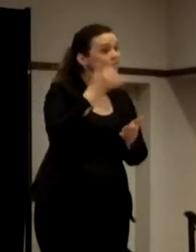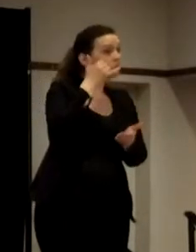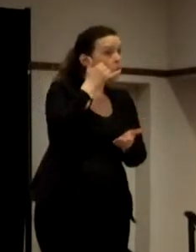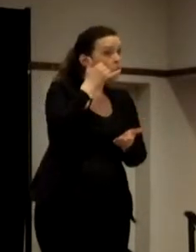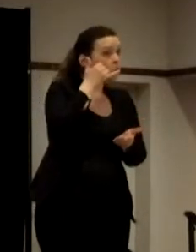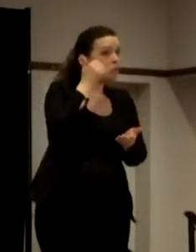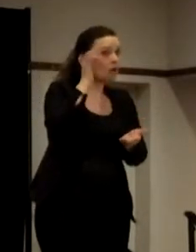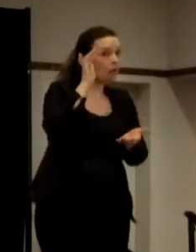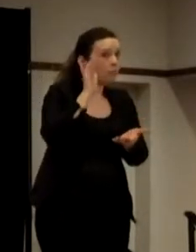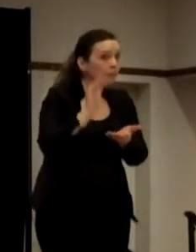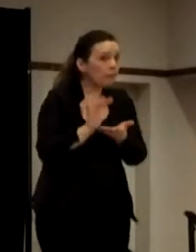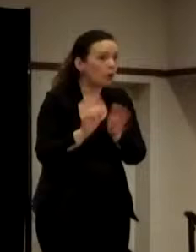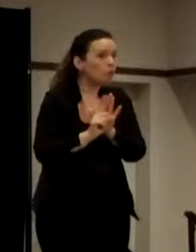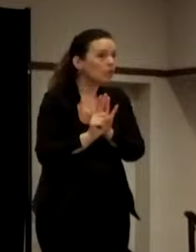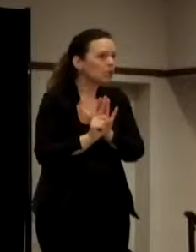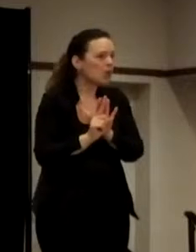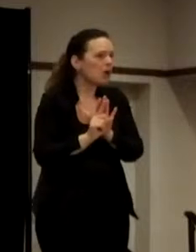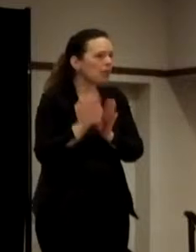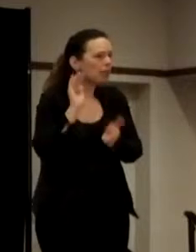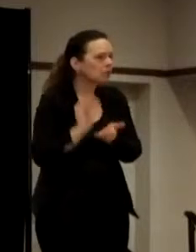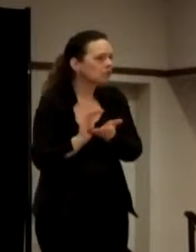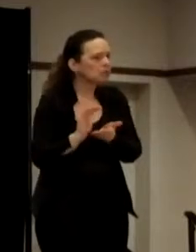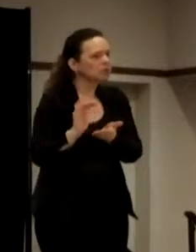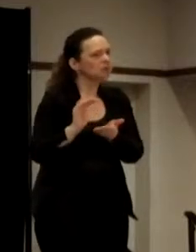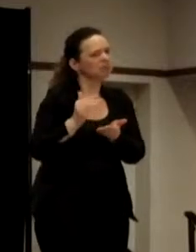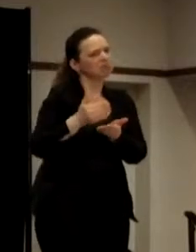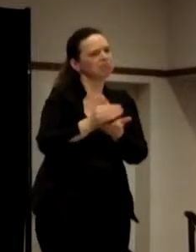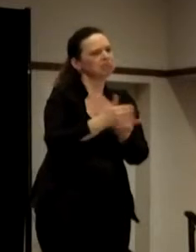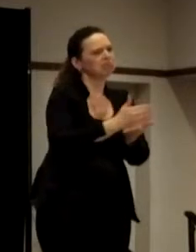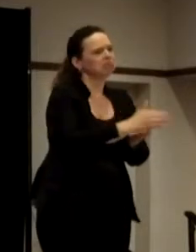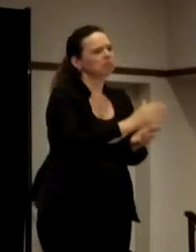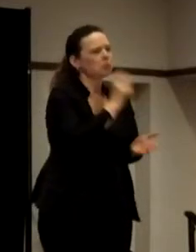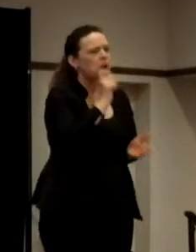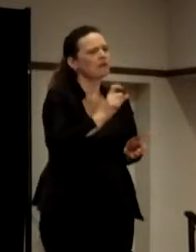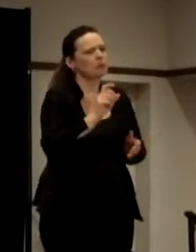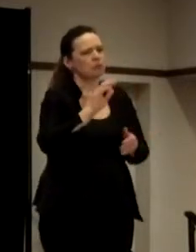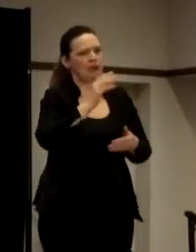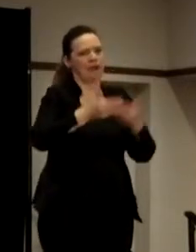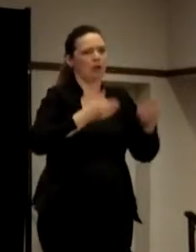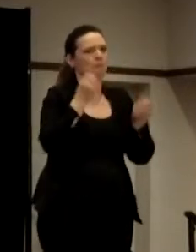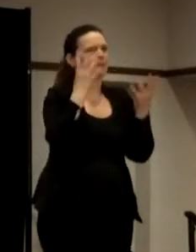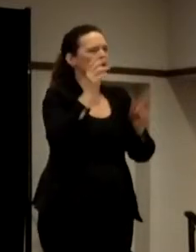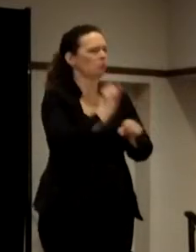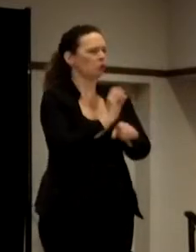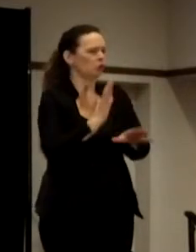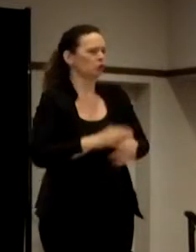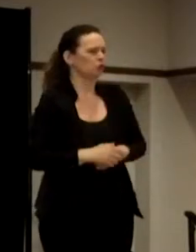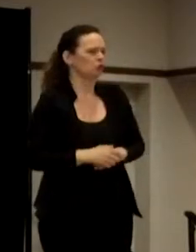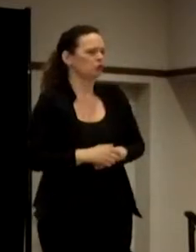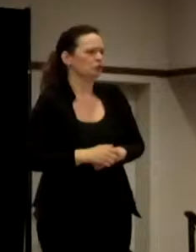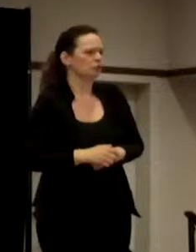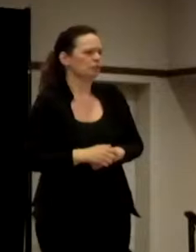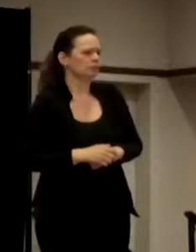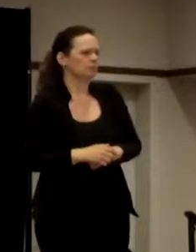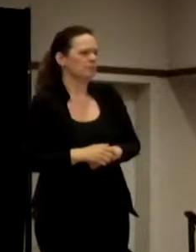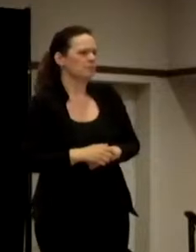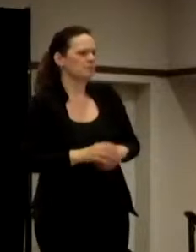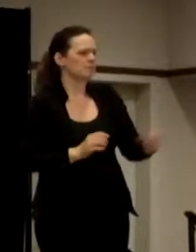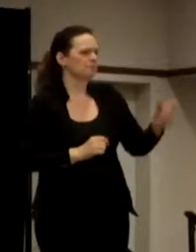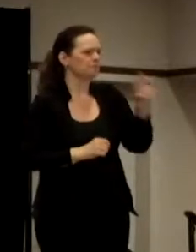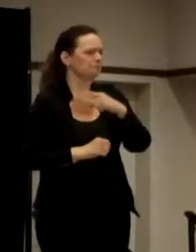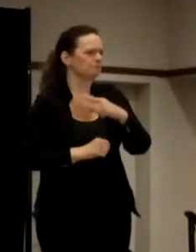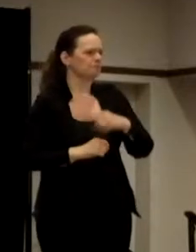who come from outside of the county, like to the expo center, or, you know, to get vaccinations from out of the county? Are